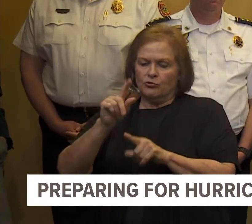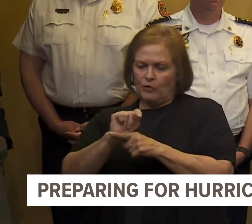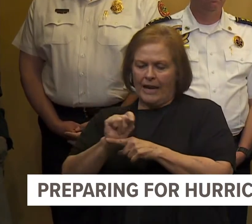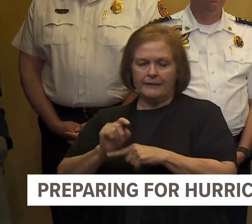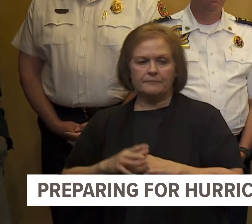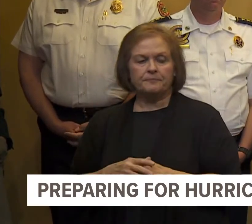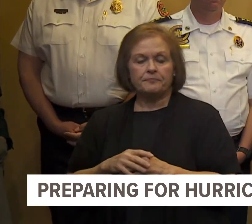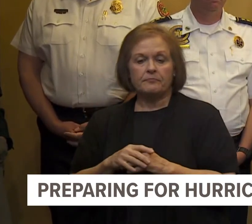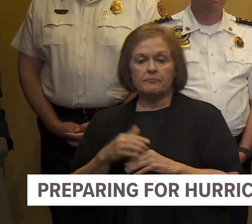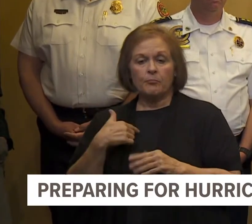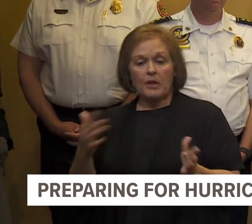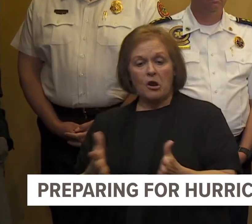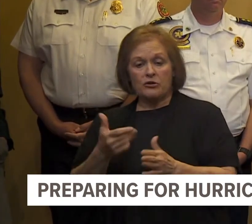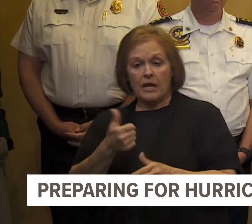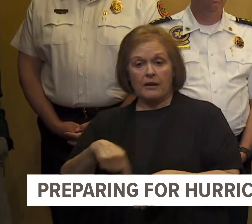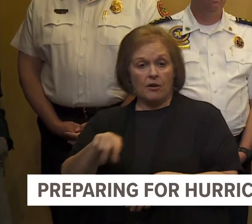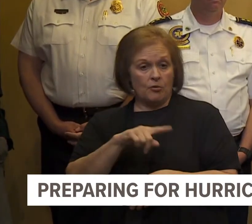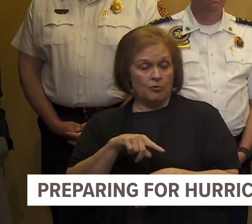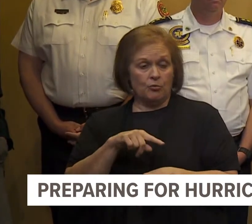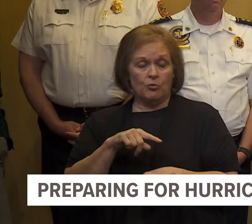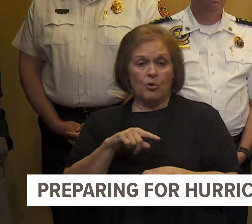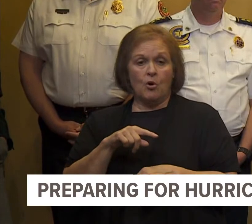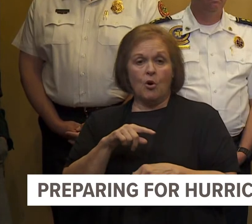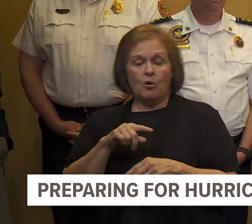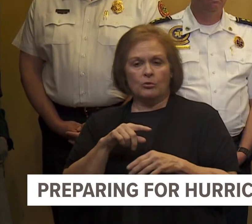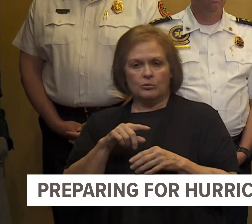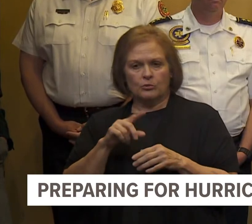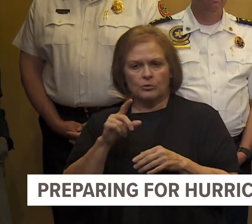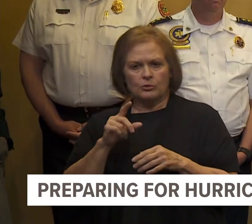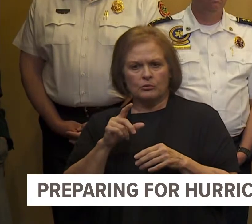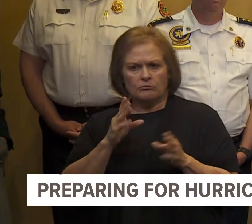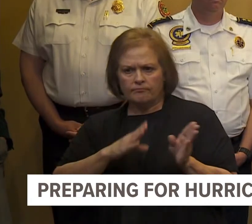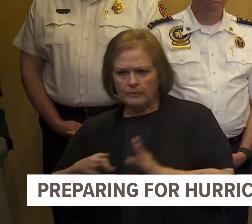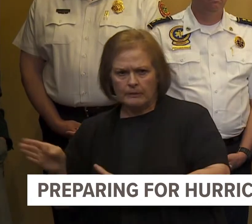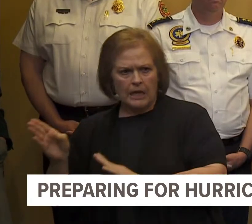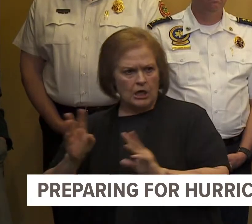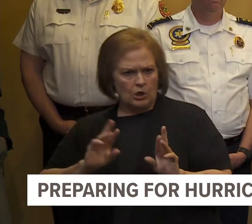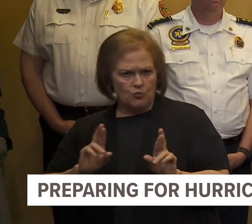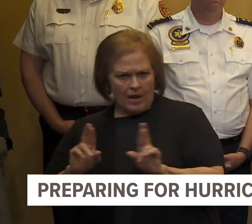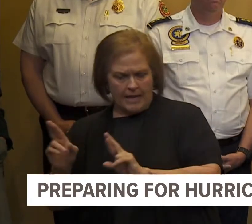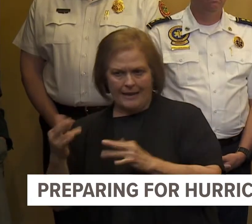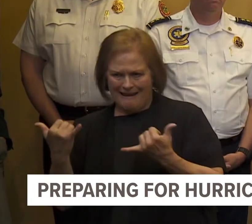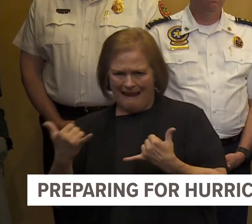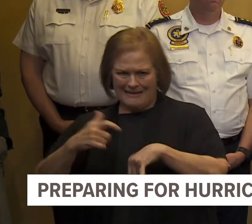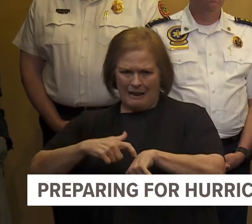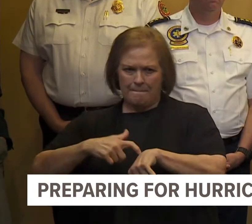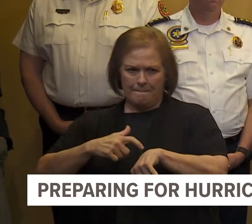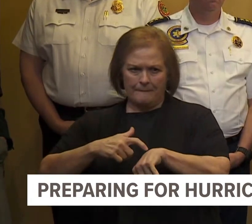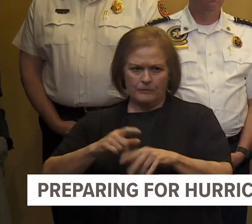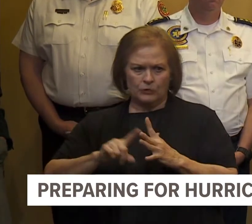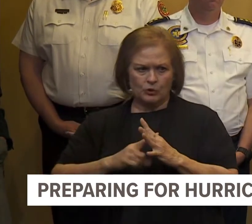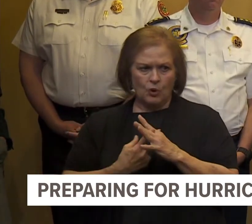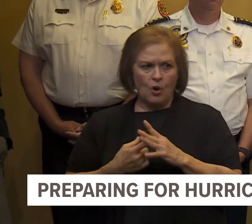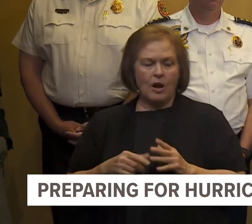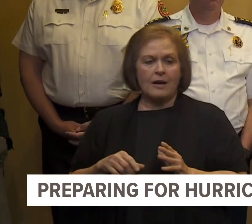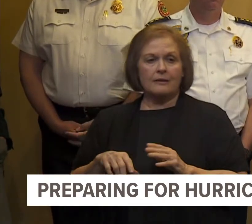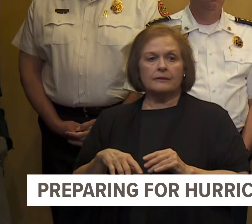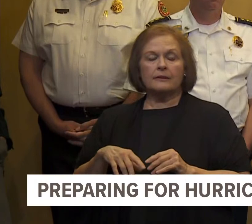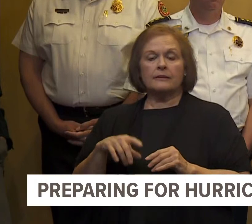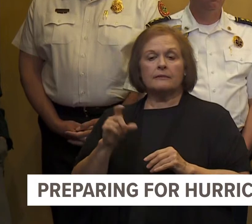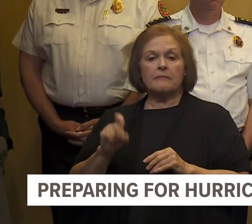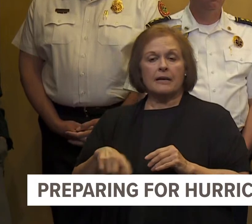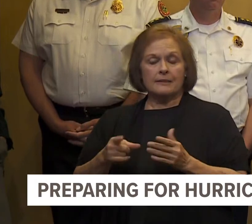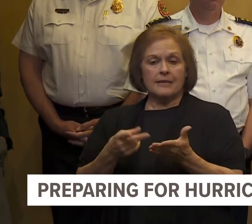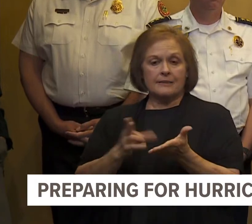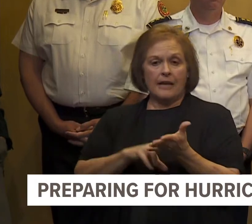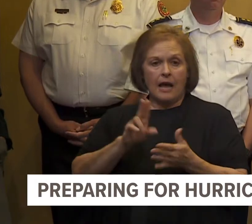We're encouraging all residents to get there and review their hurricane plans now. This is the time to do it. Stay connected by